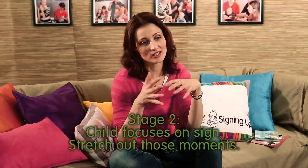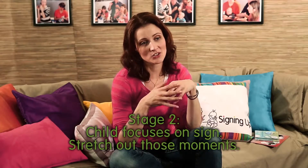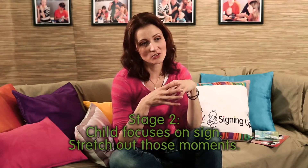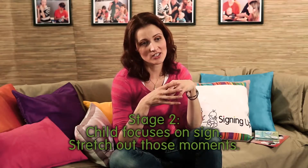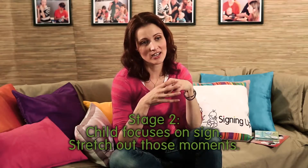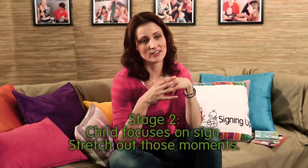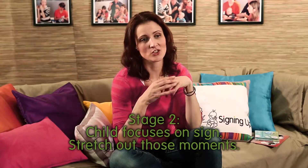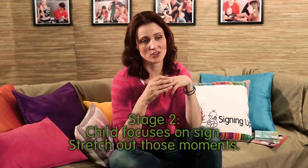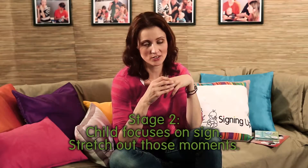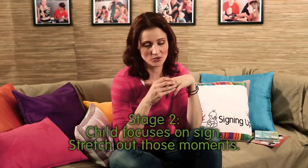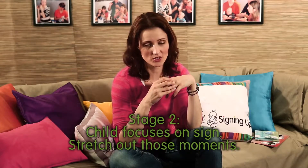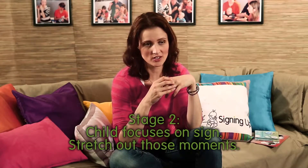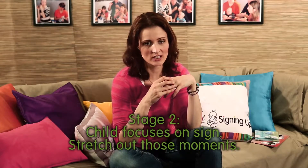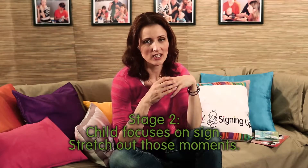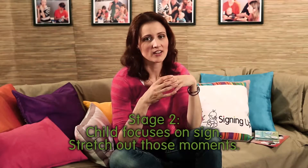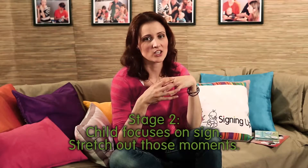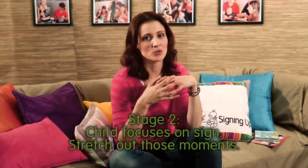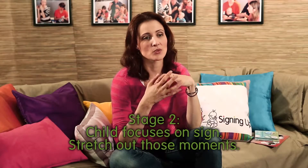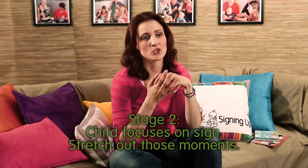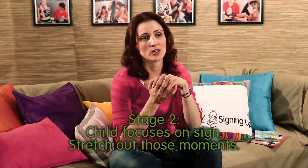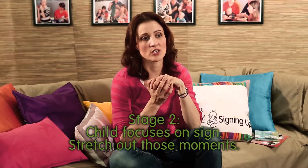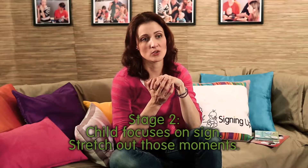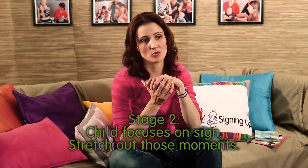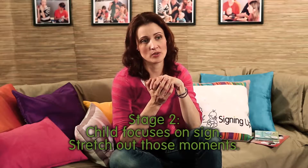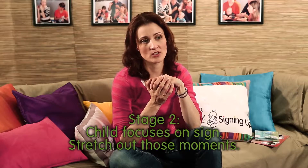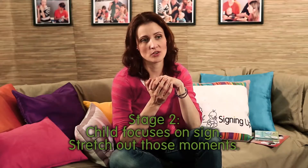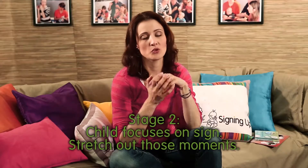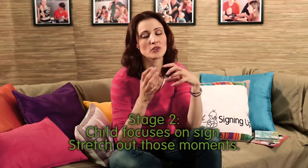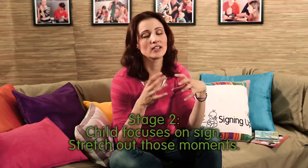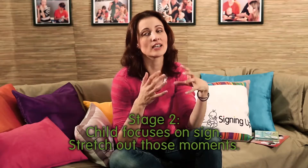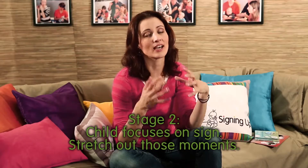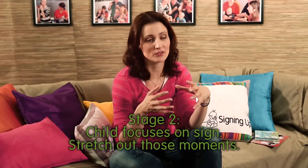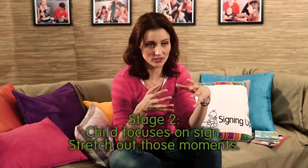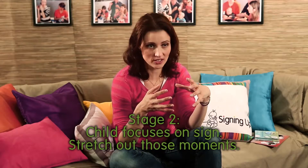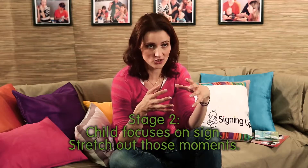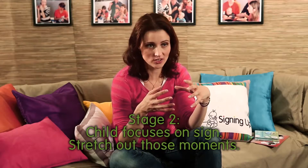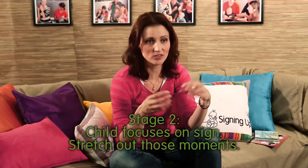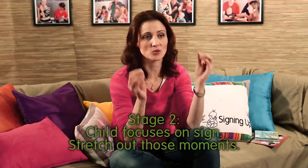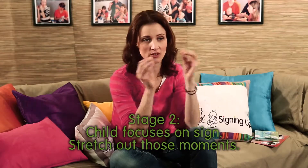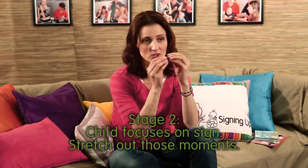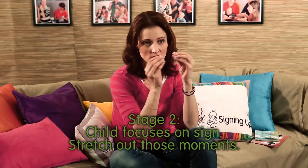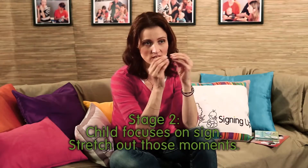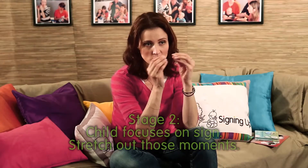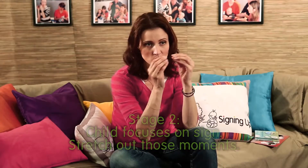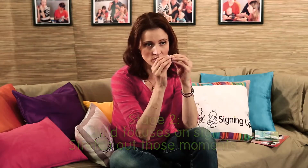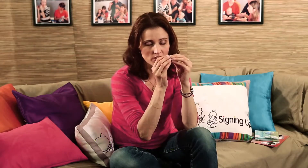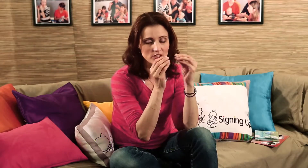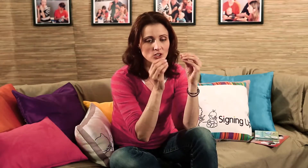attention to the sign and they're starting to focus on it, that's when you want to stretch out those moments. So if you finally have their attention while you're doing the sign for more, you don't